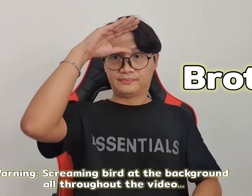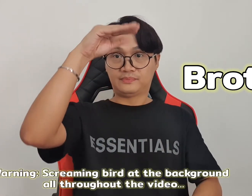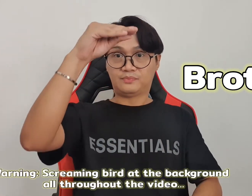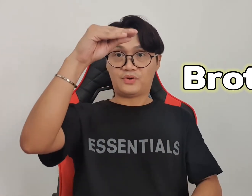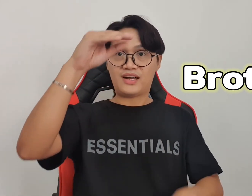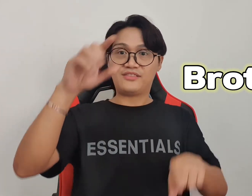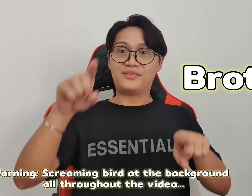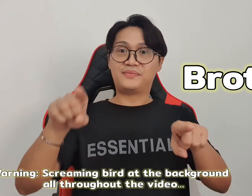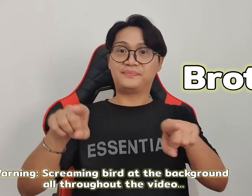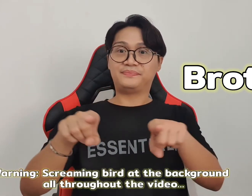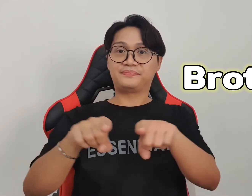Brother.